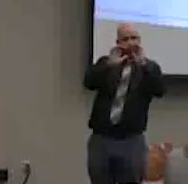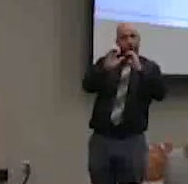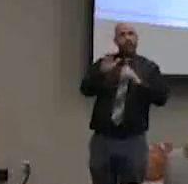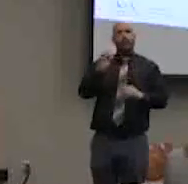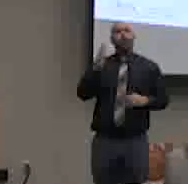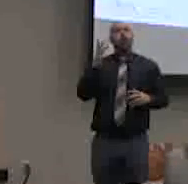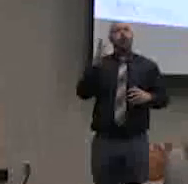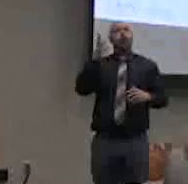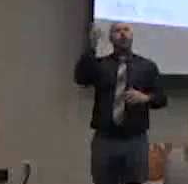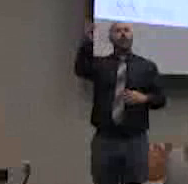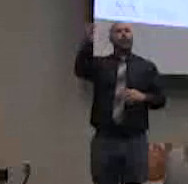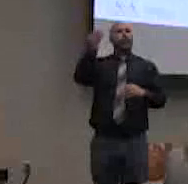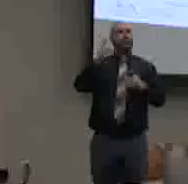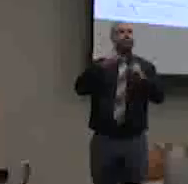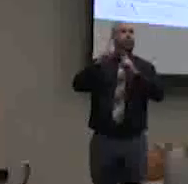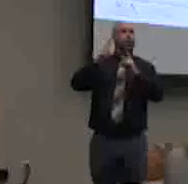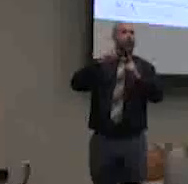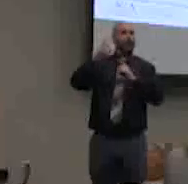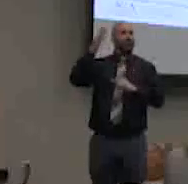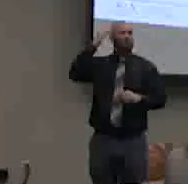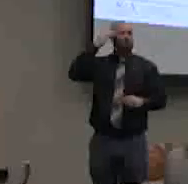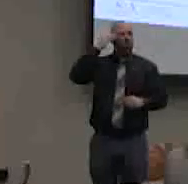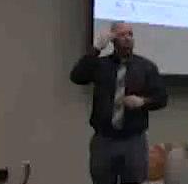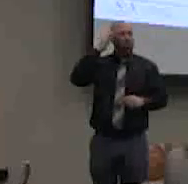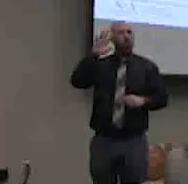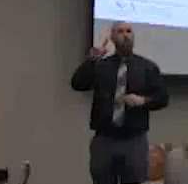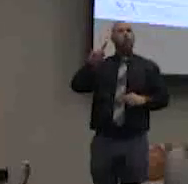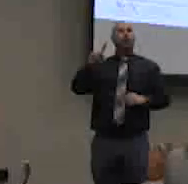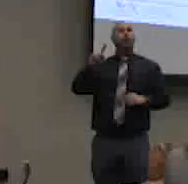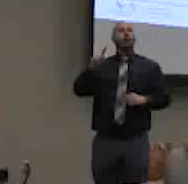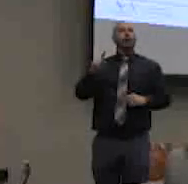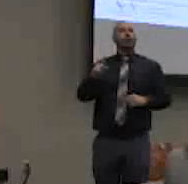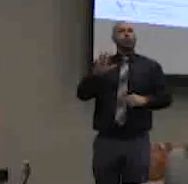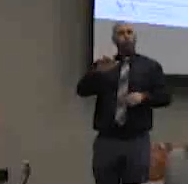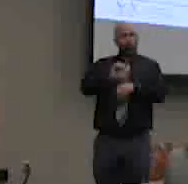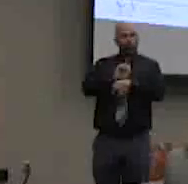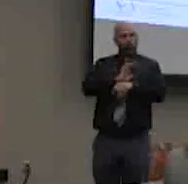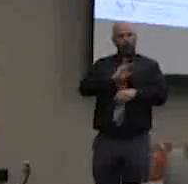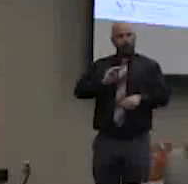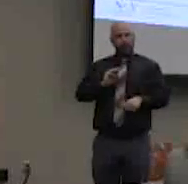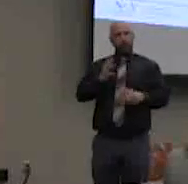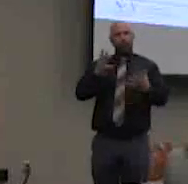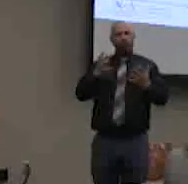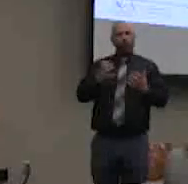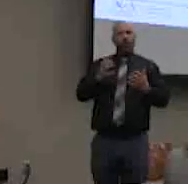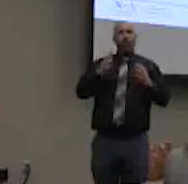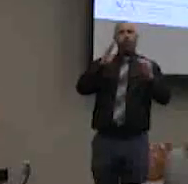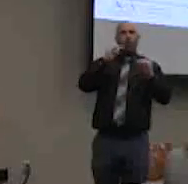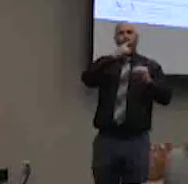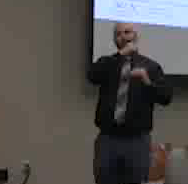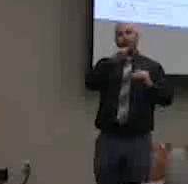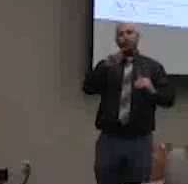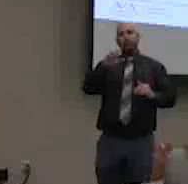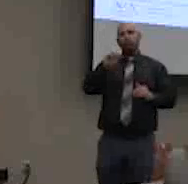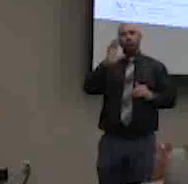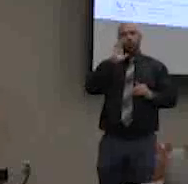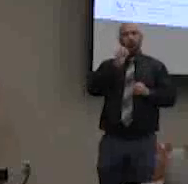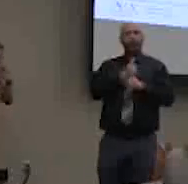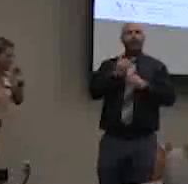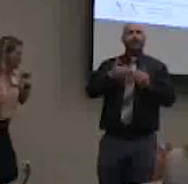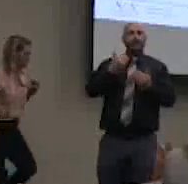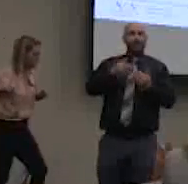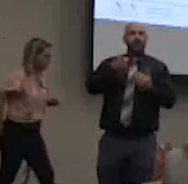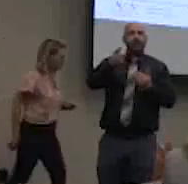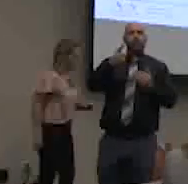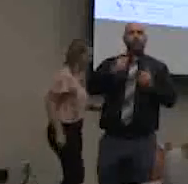childhood and your work about the Community Commission, but we hope these tools are going to make it easier for you to be advocates for infants and